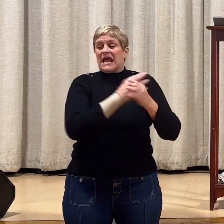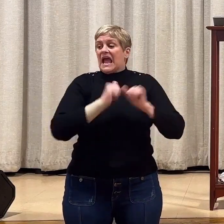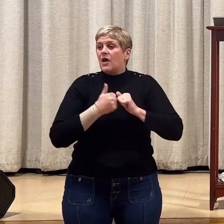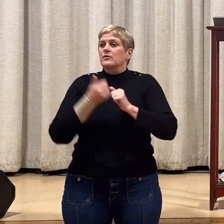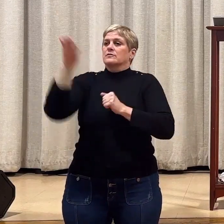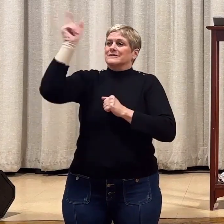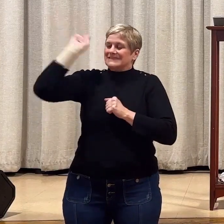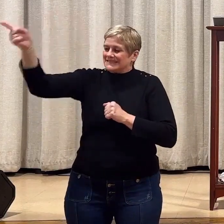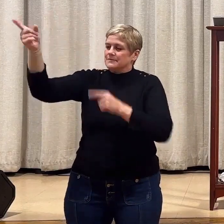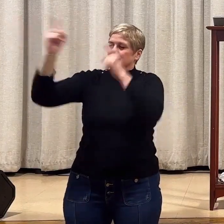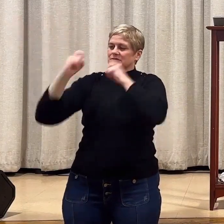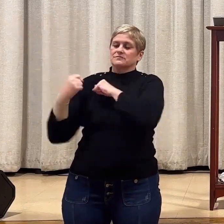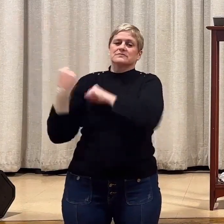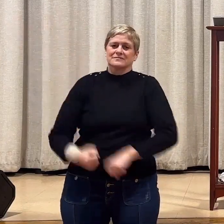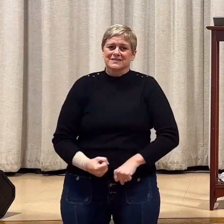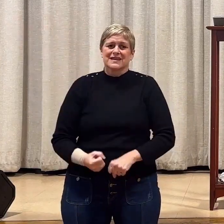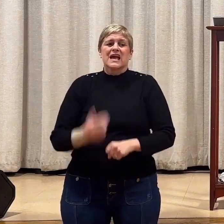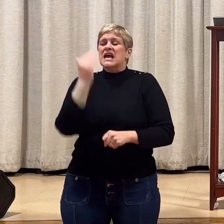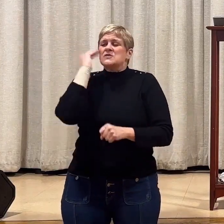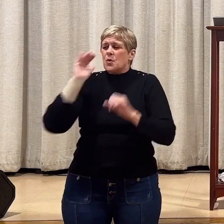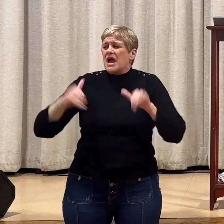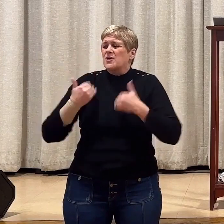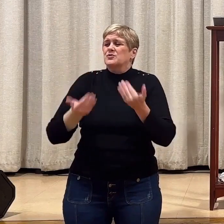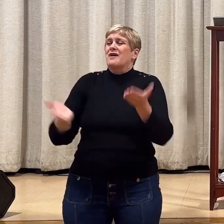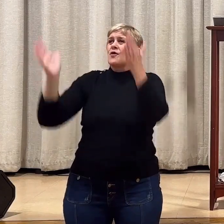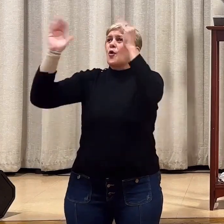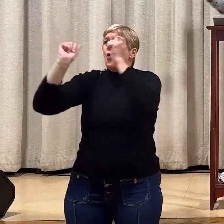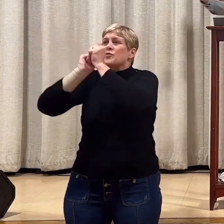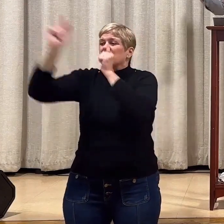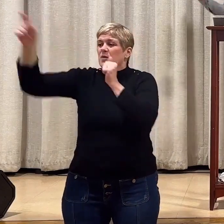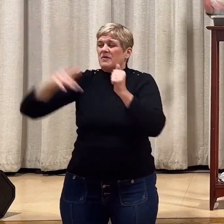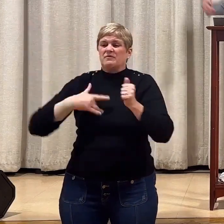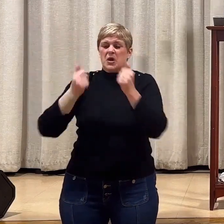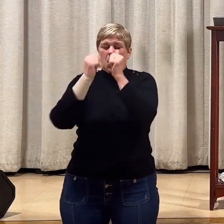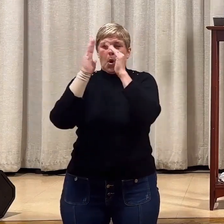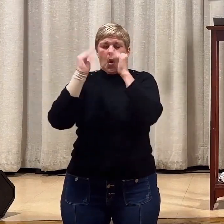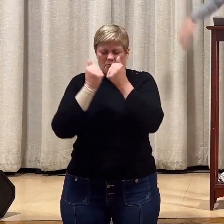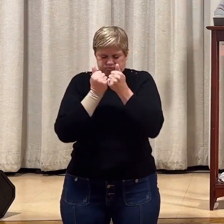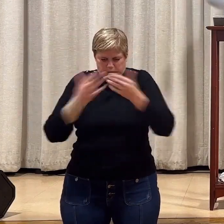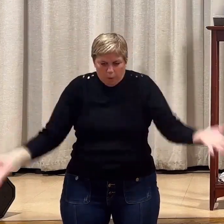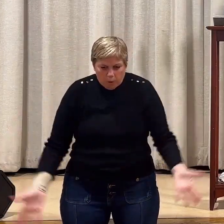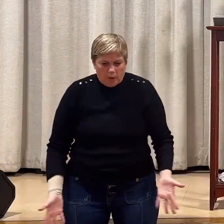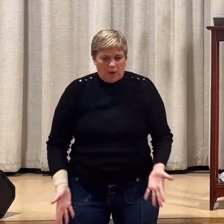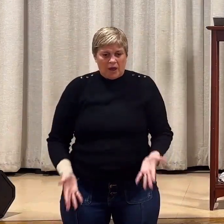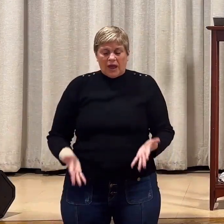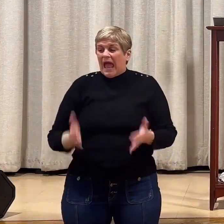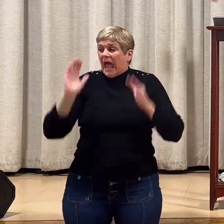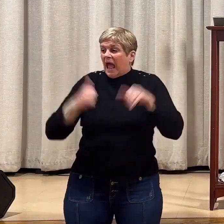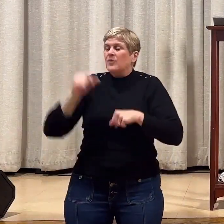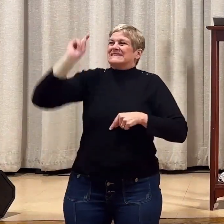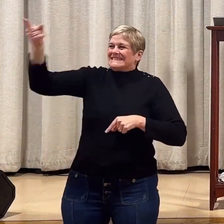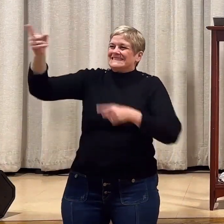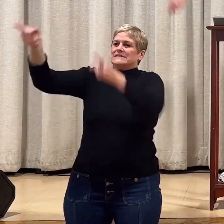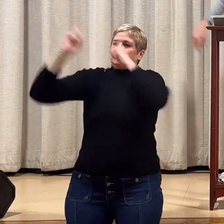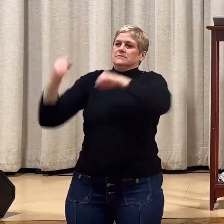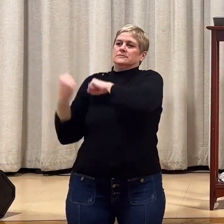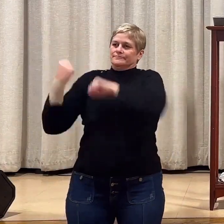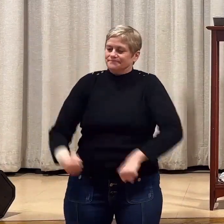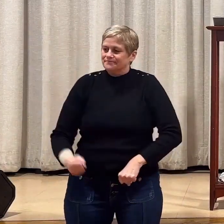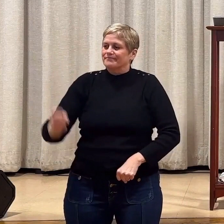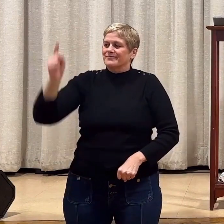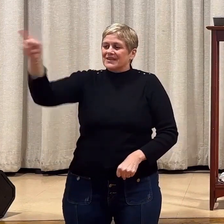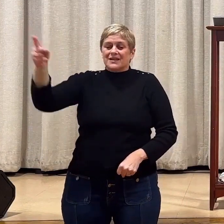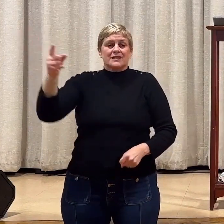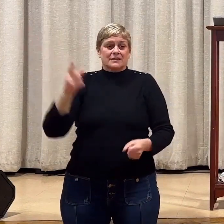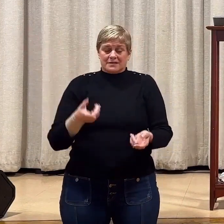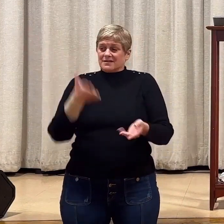Christ who strengthens me. I know how to hope in God when all the hope that I have seems lost because of Christ who strengthens me. You